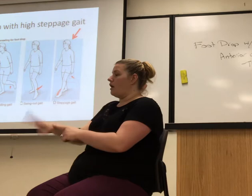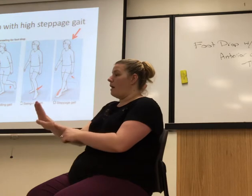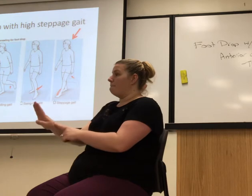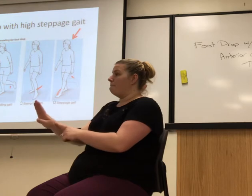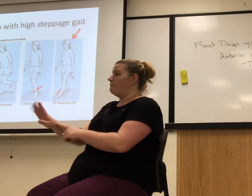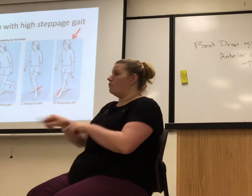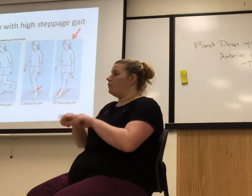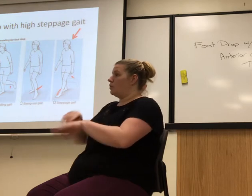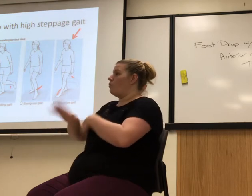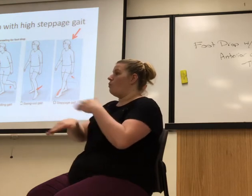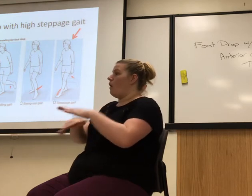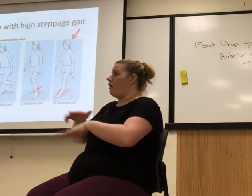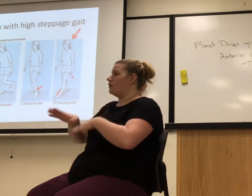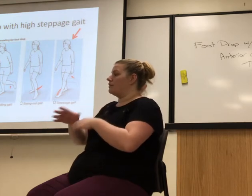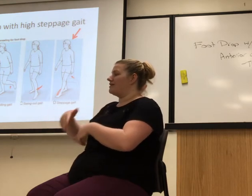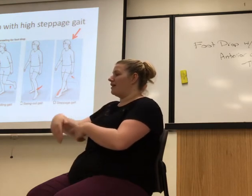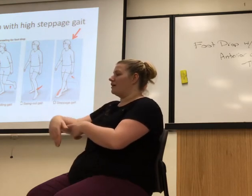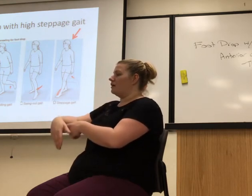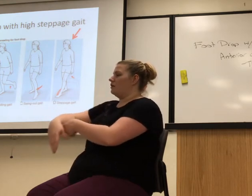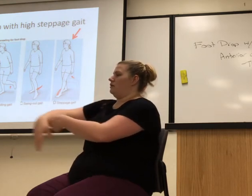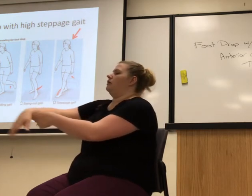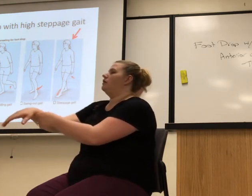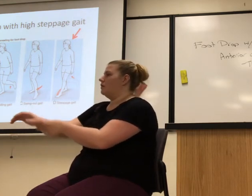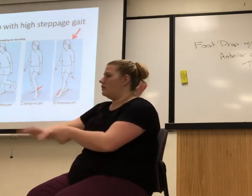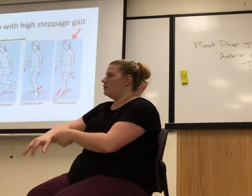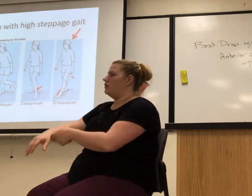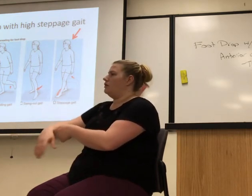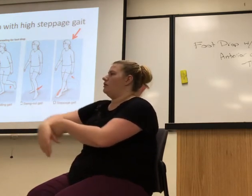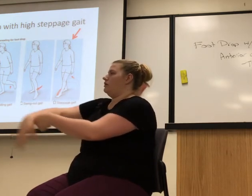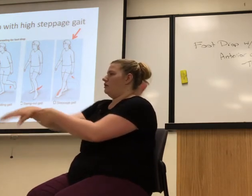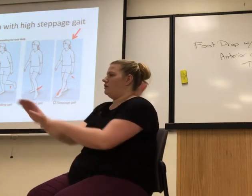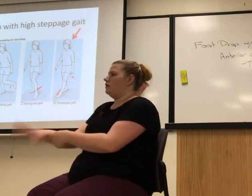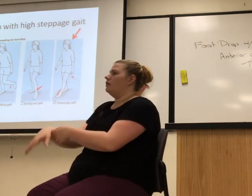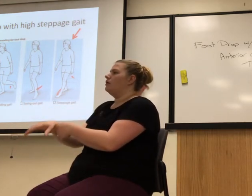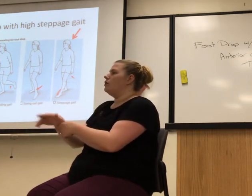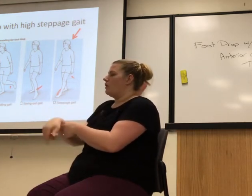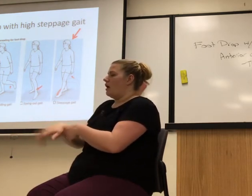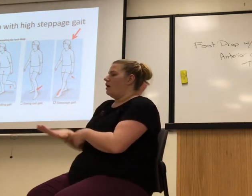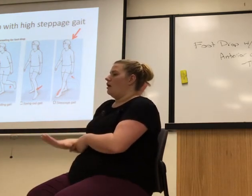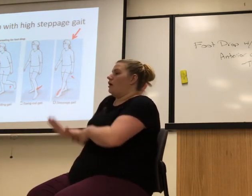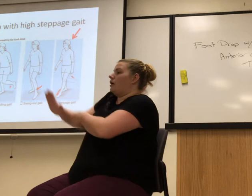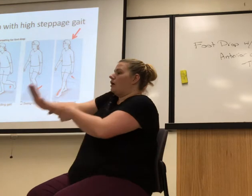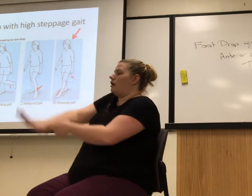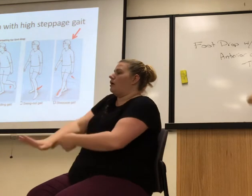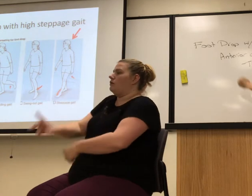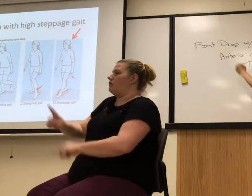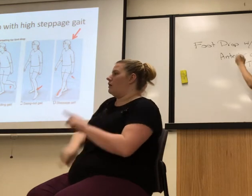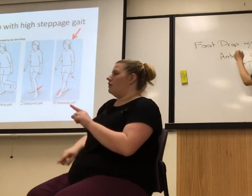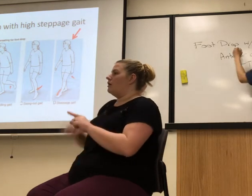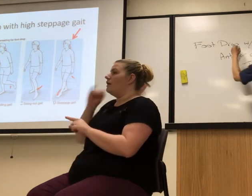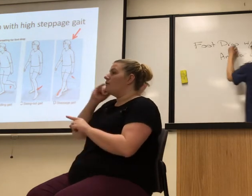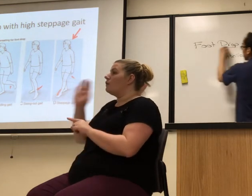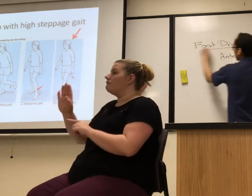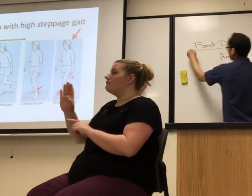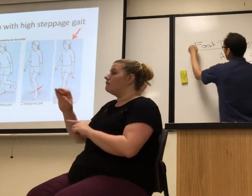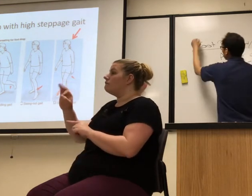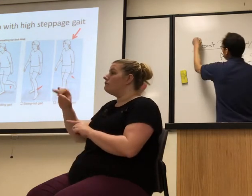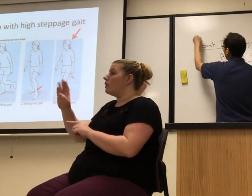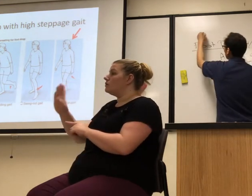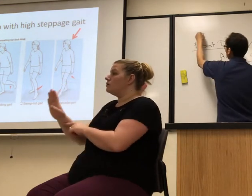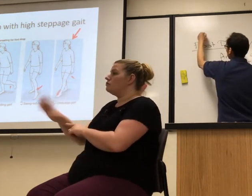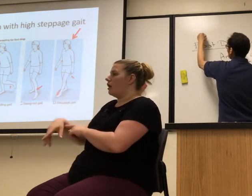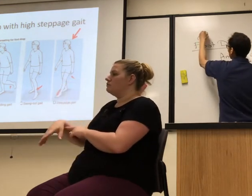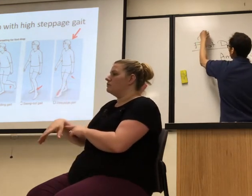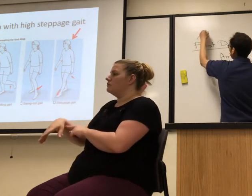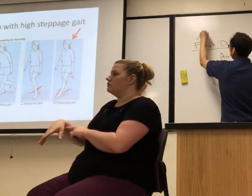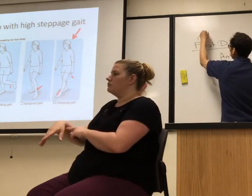gonna drop, okay? Kind of like wrist drop in palsy. So if your foot drops, it's